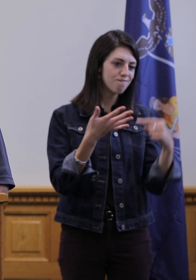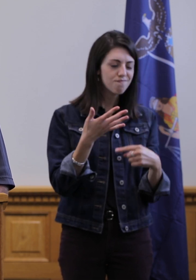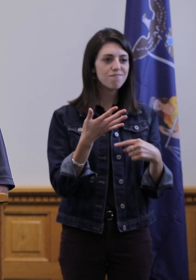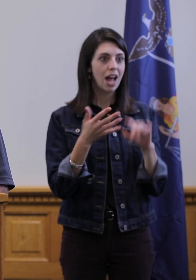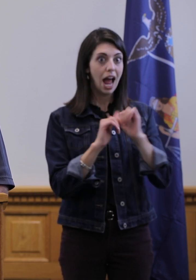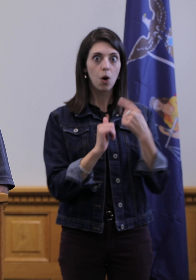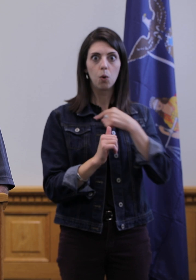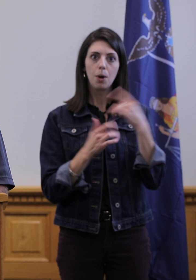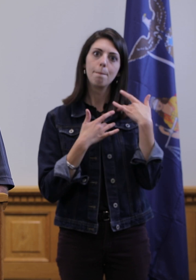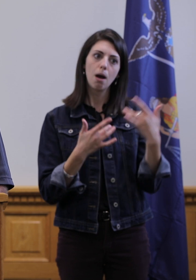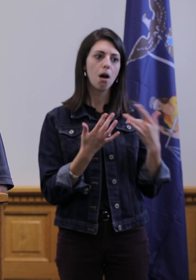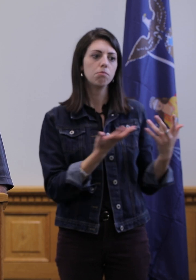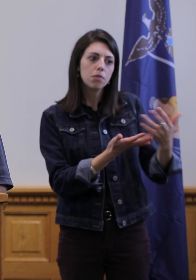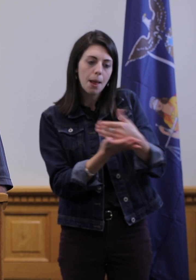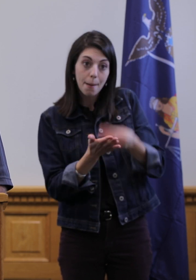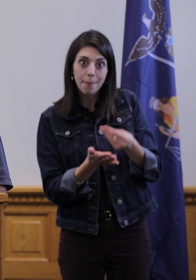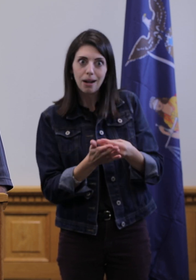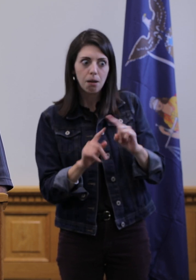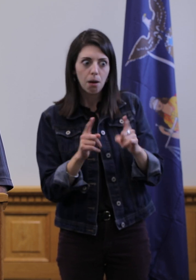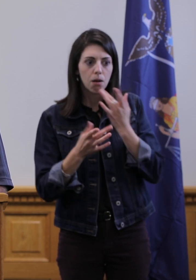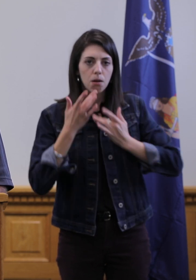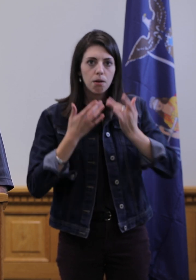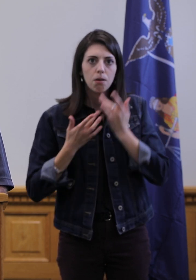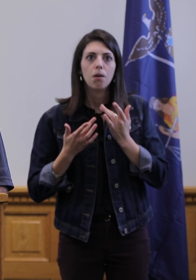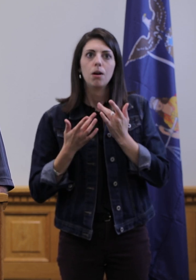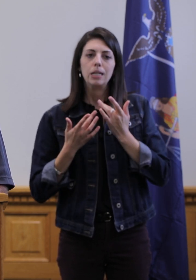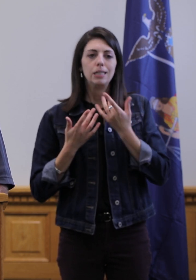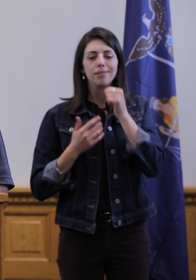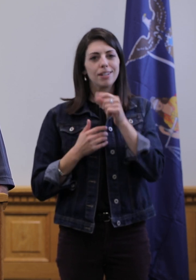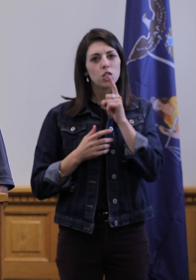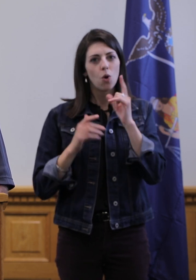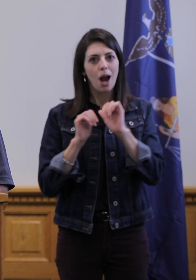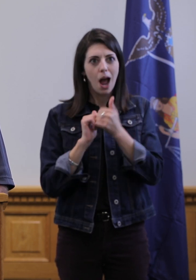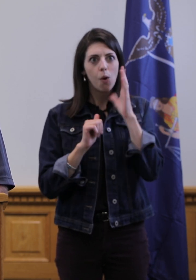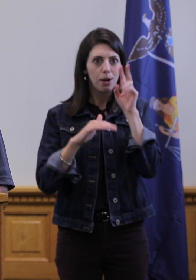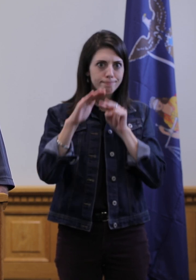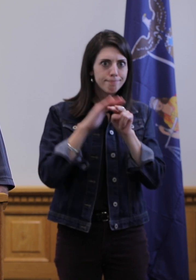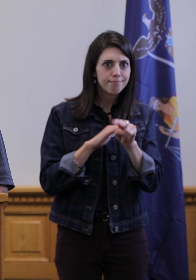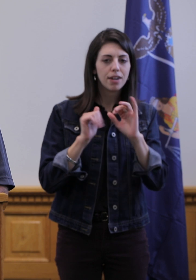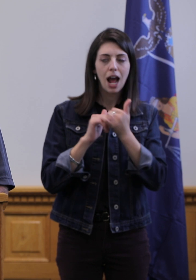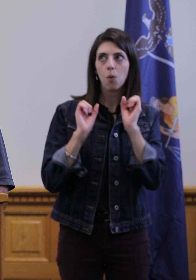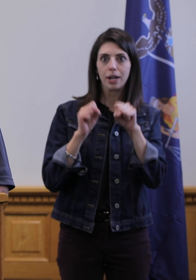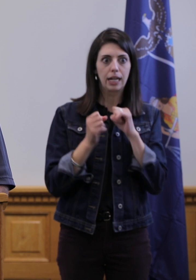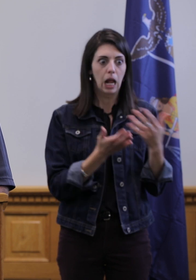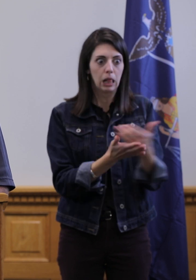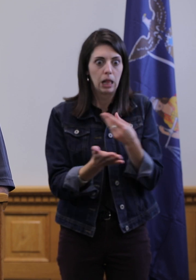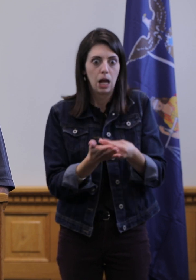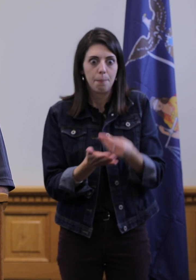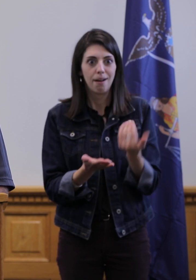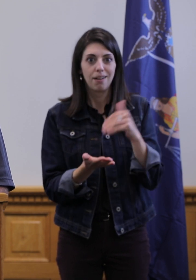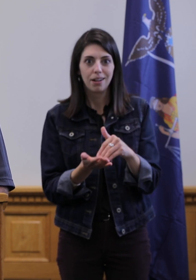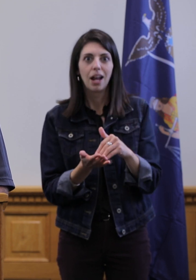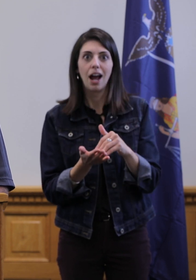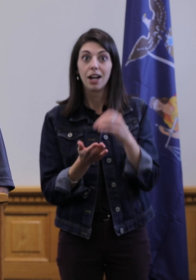to predict the scope of the loss until we know whether the county will receive reimbursement for our COVID-19 response expenses and whether